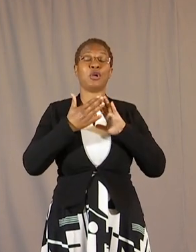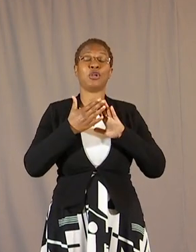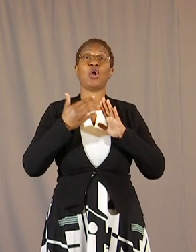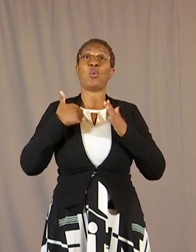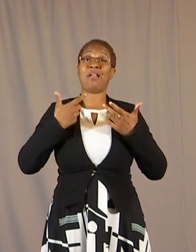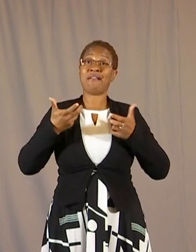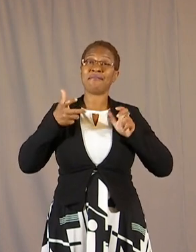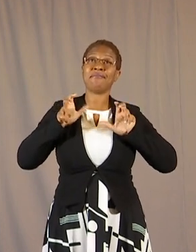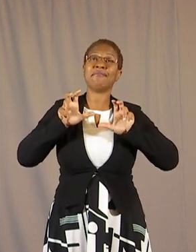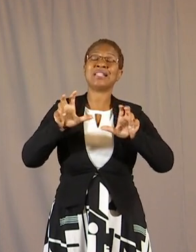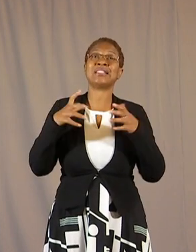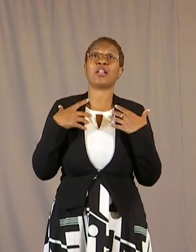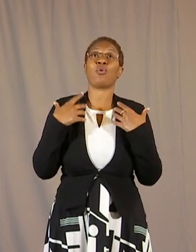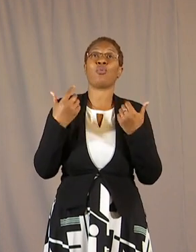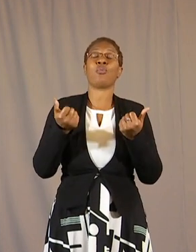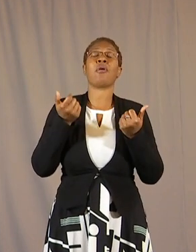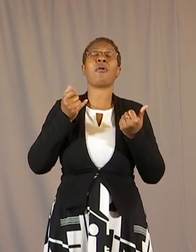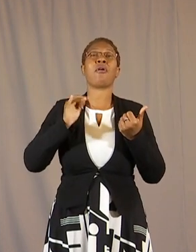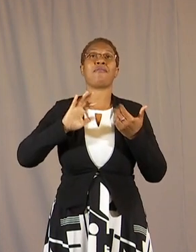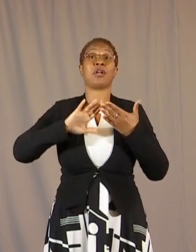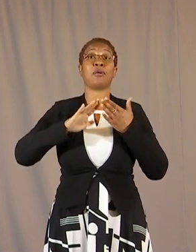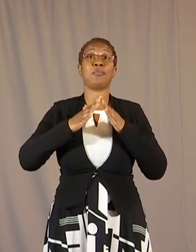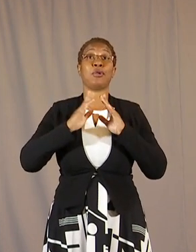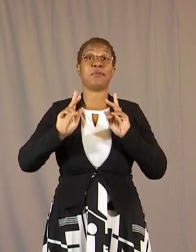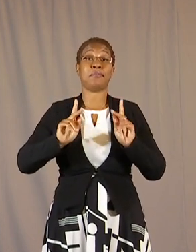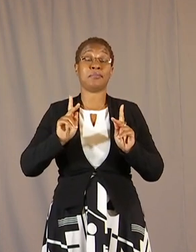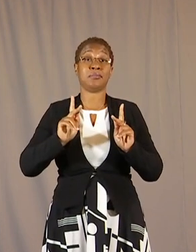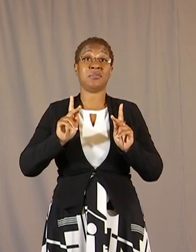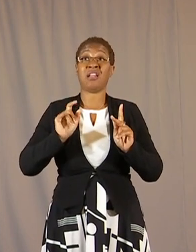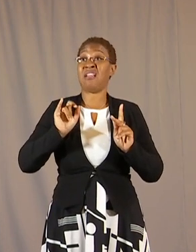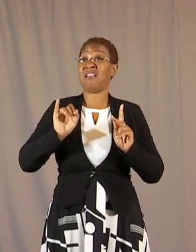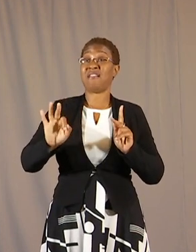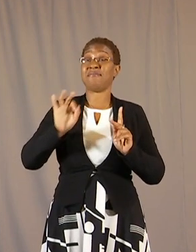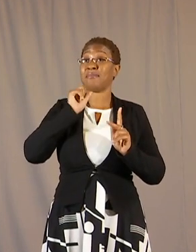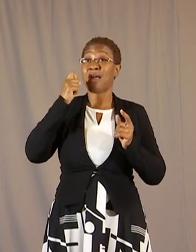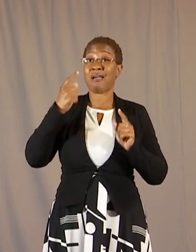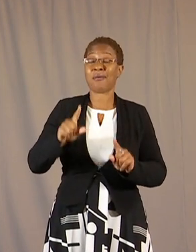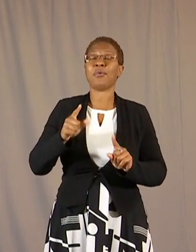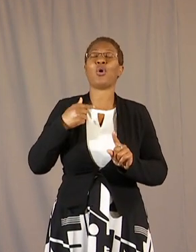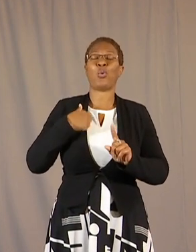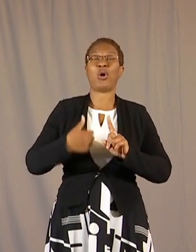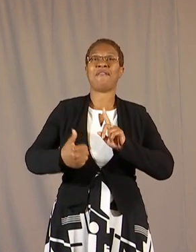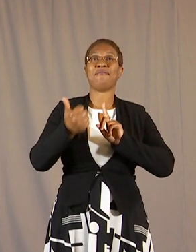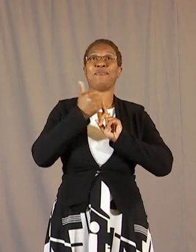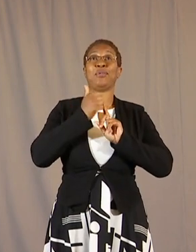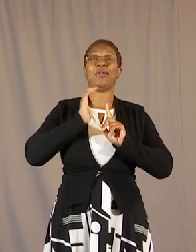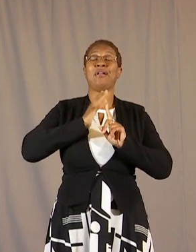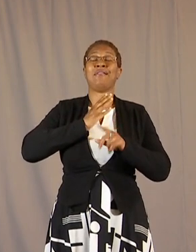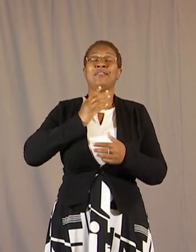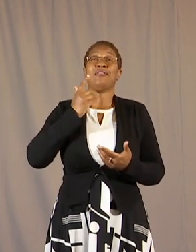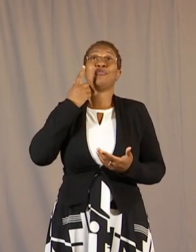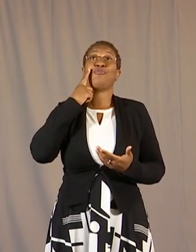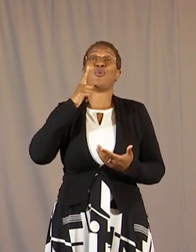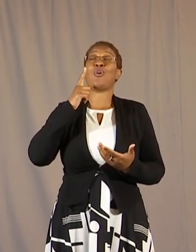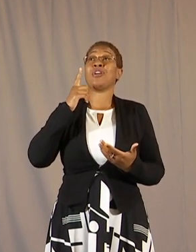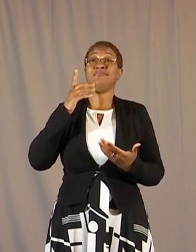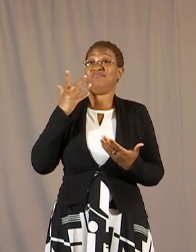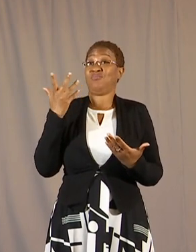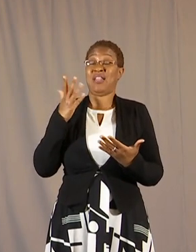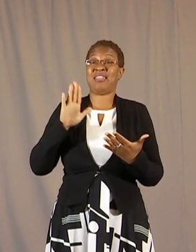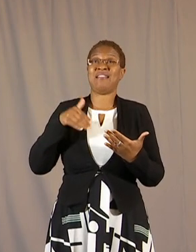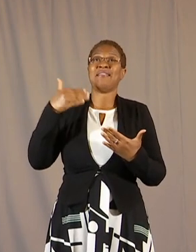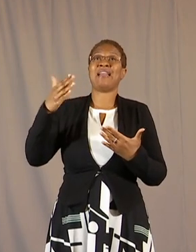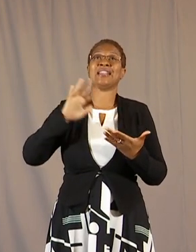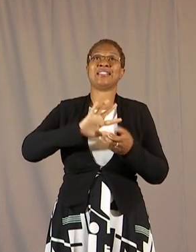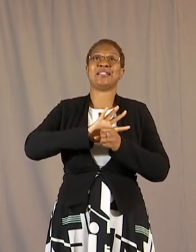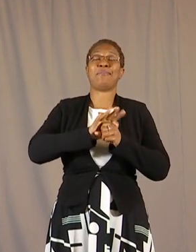And if we're not doing that, then we're fooling ourselves, and we're not only setting ourselves up for the next pandemic, but we're going to continue to